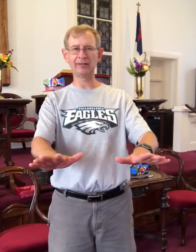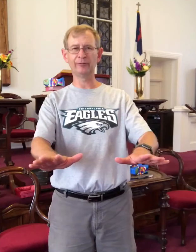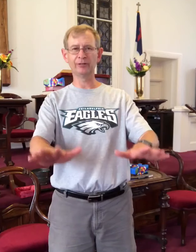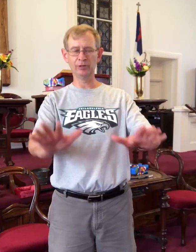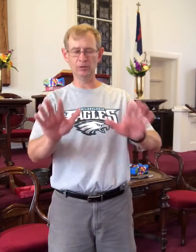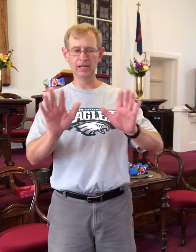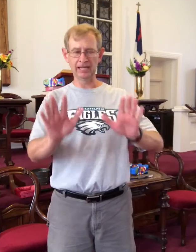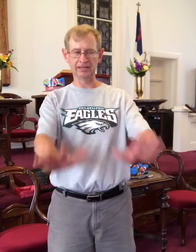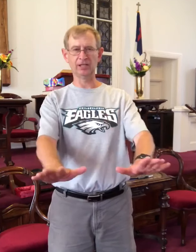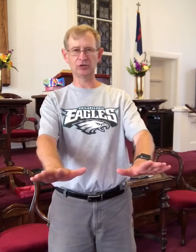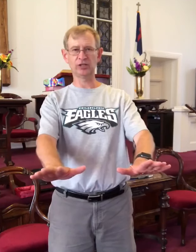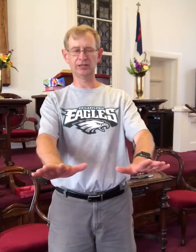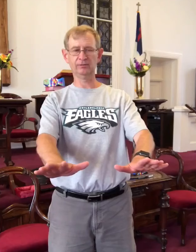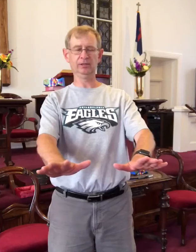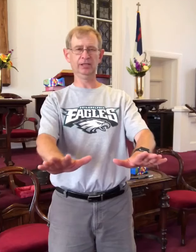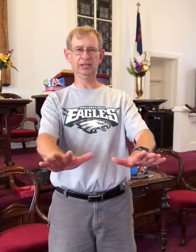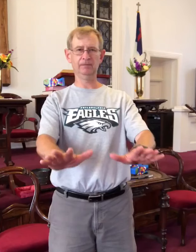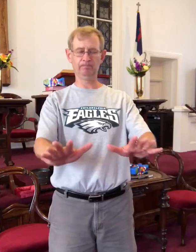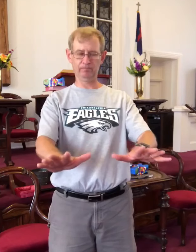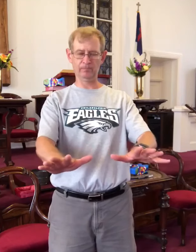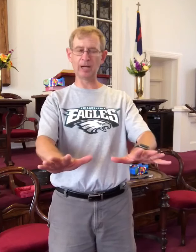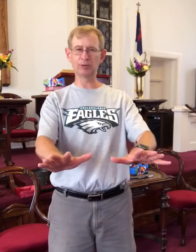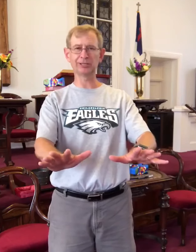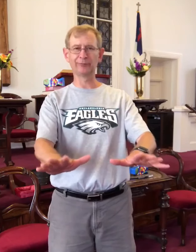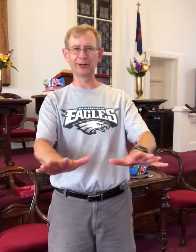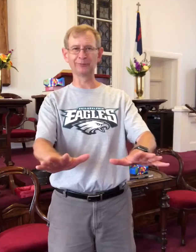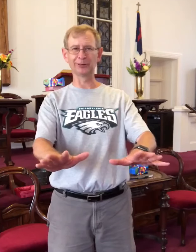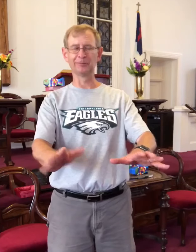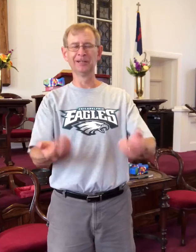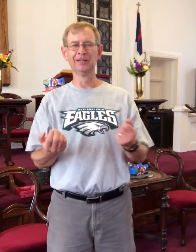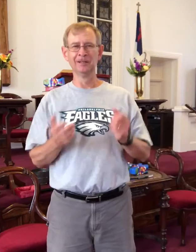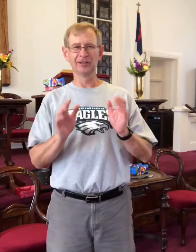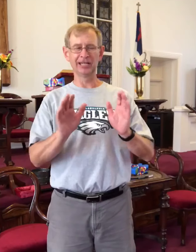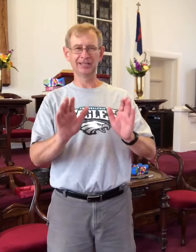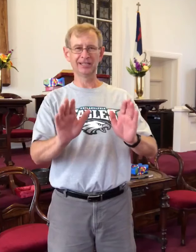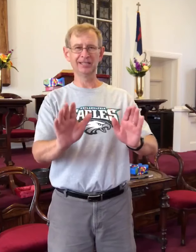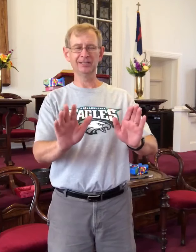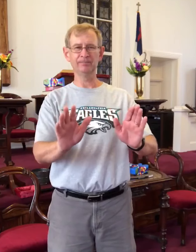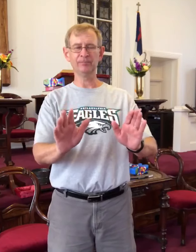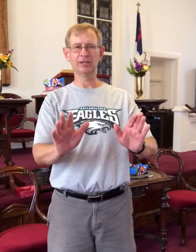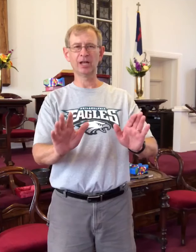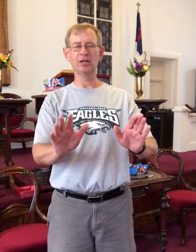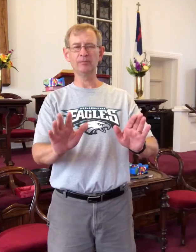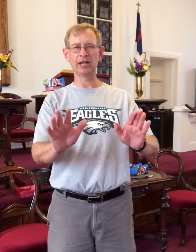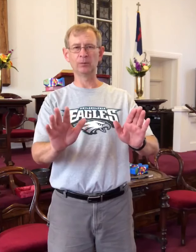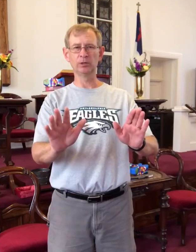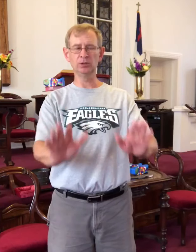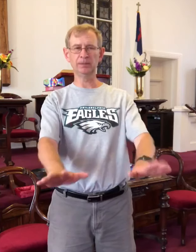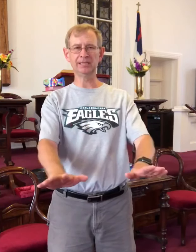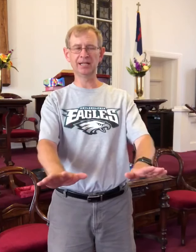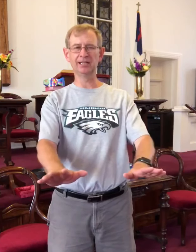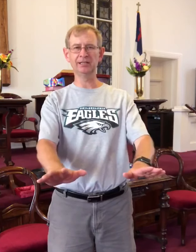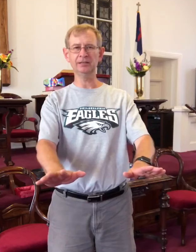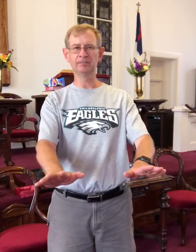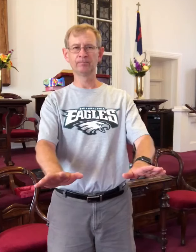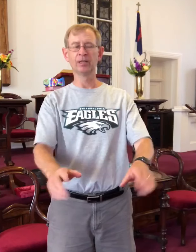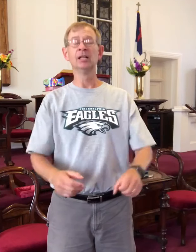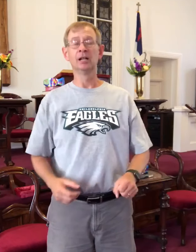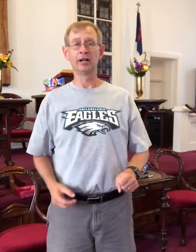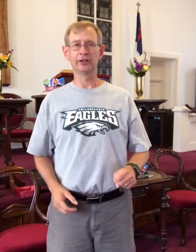front of you and touching the object in front of you. Thy kingdom come, thy will be done on